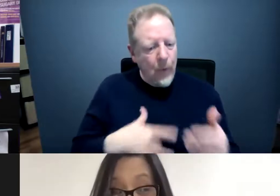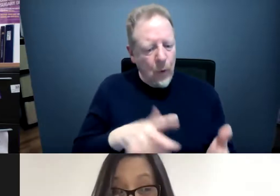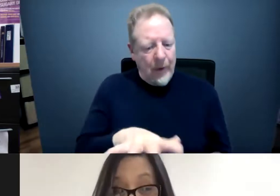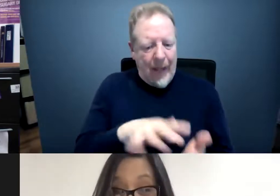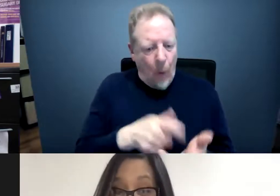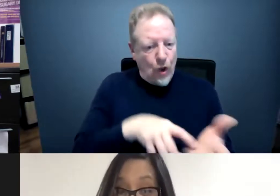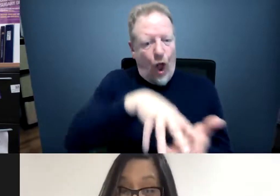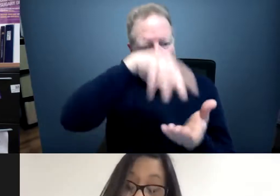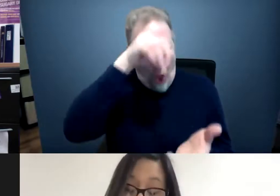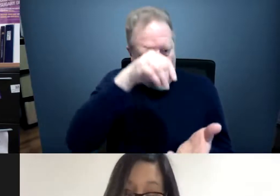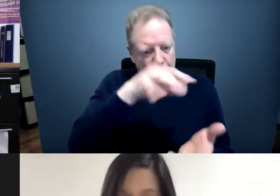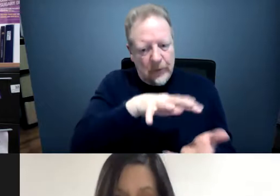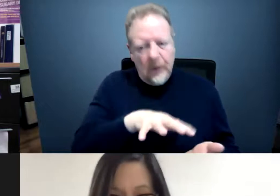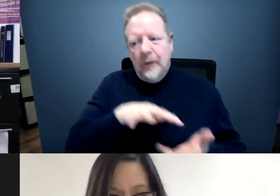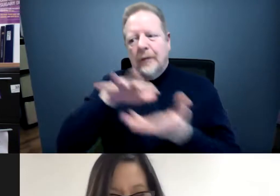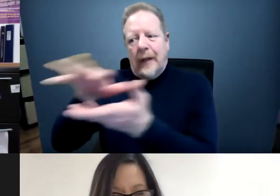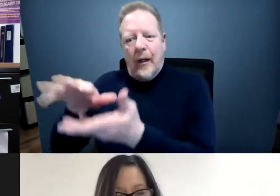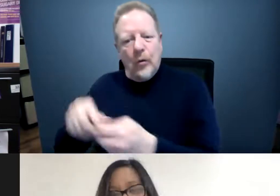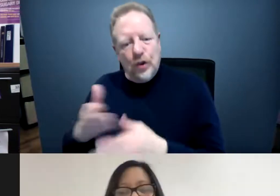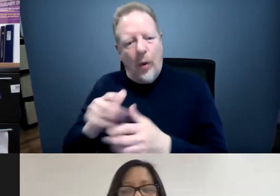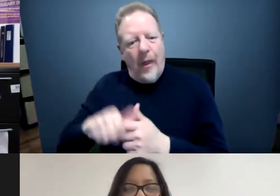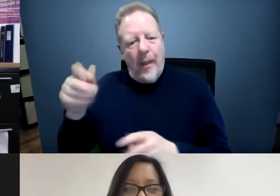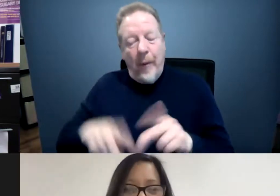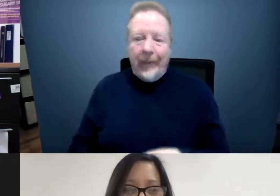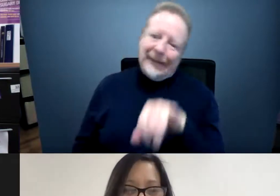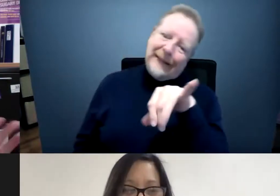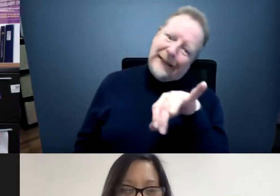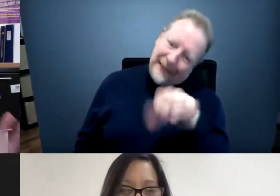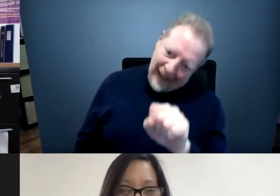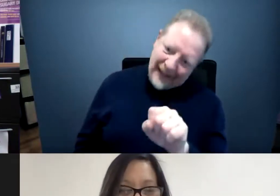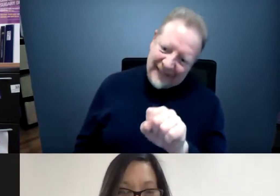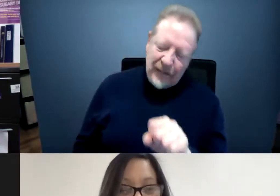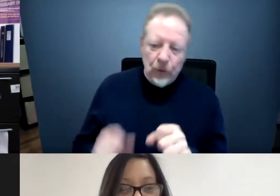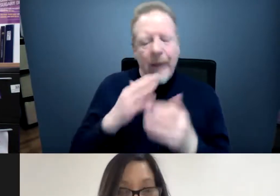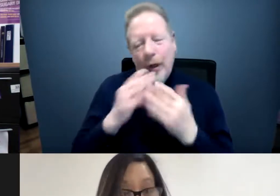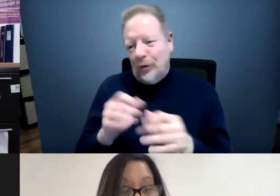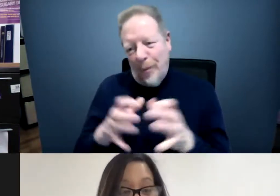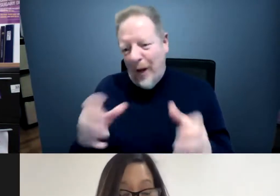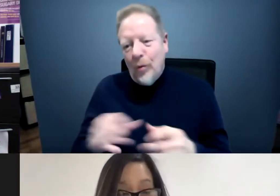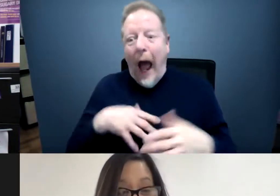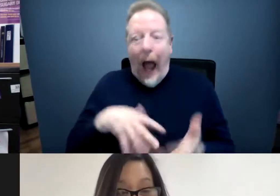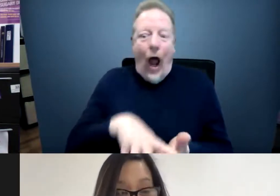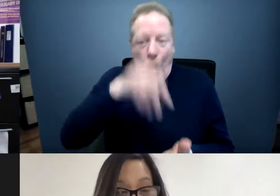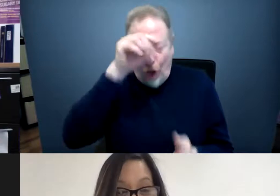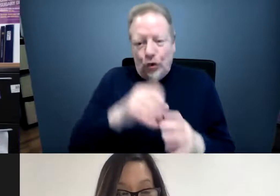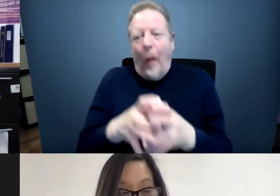the future. Yes. So that's so there's so much, it's just trying not to monopolize everyone's